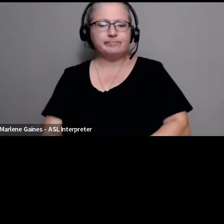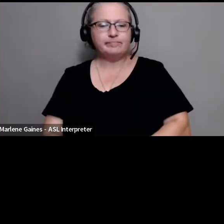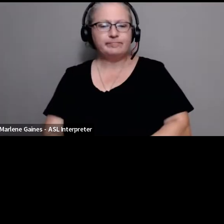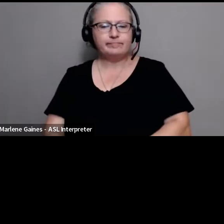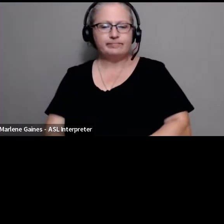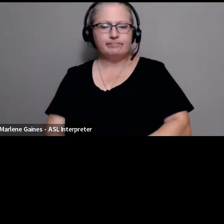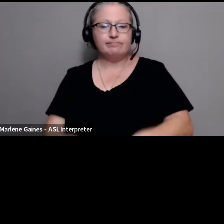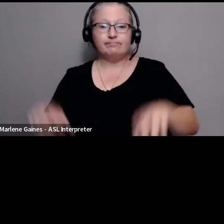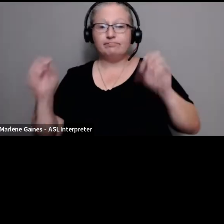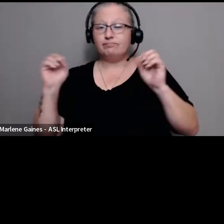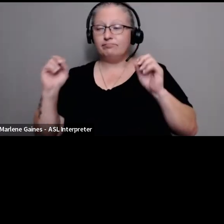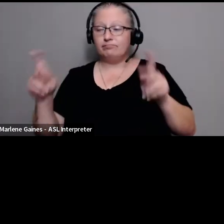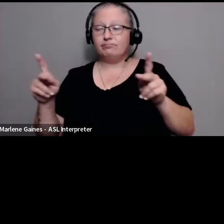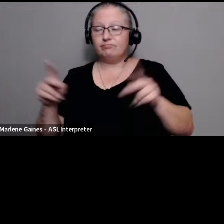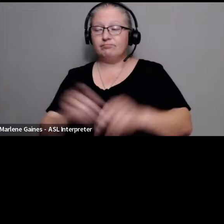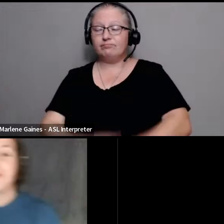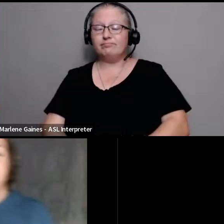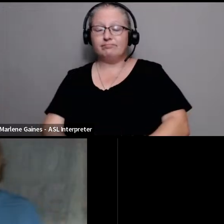Okay.